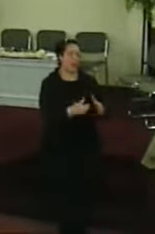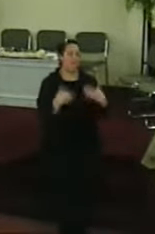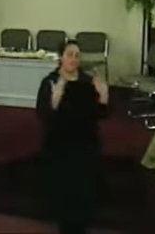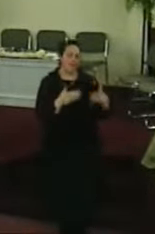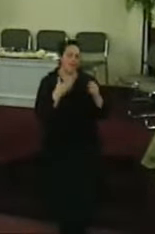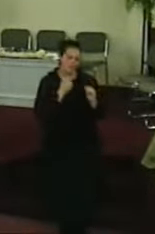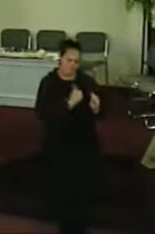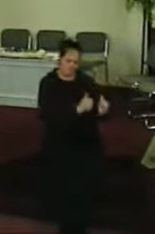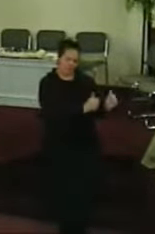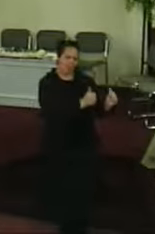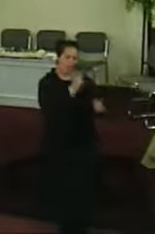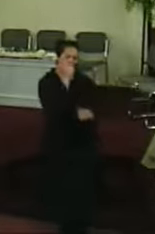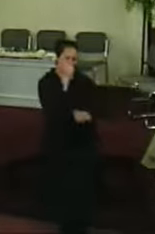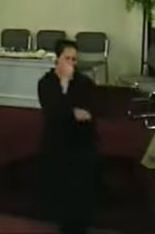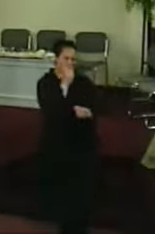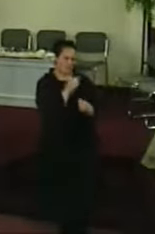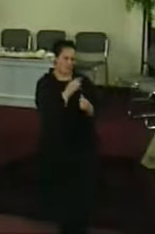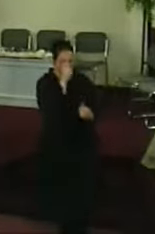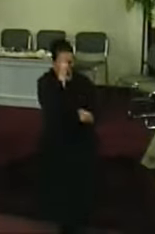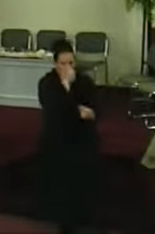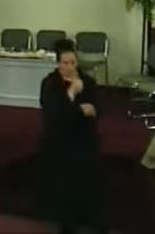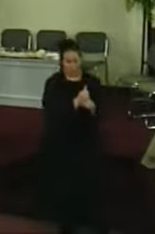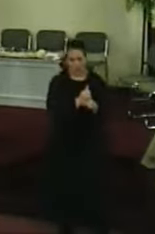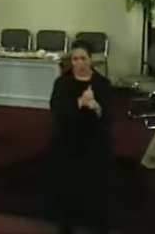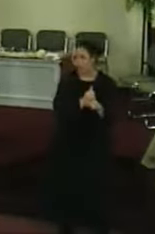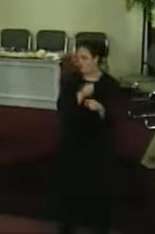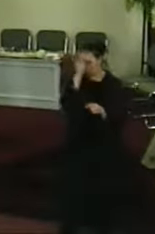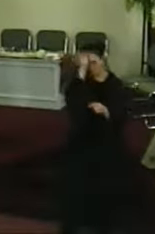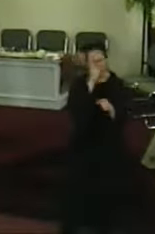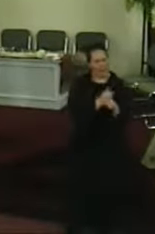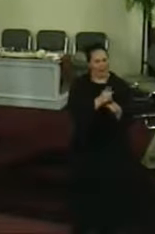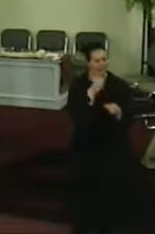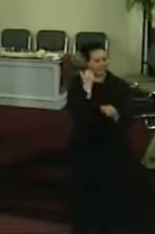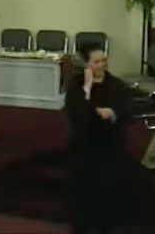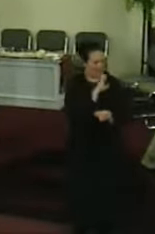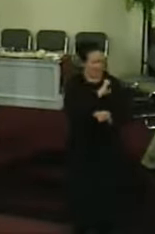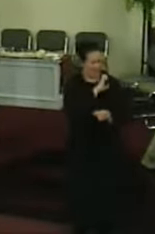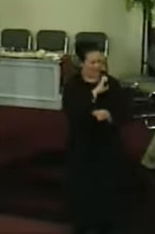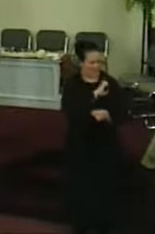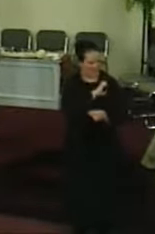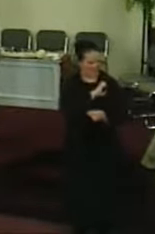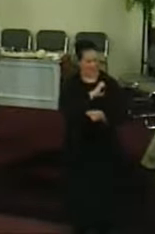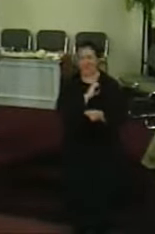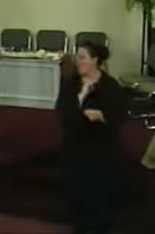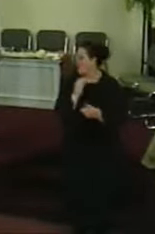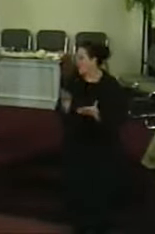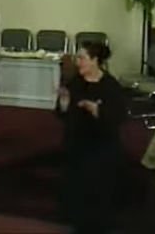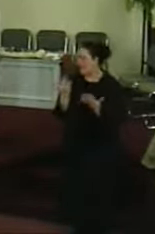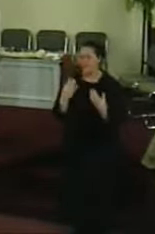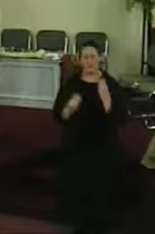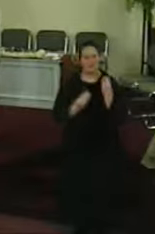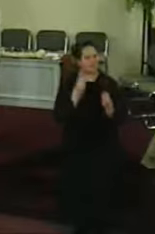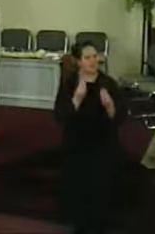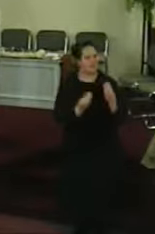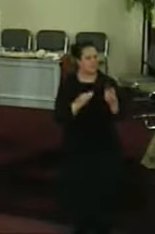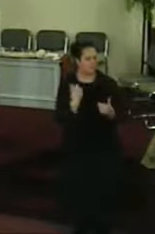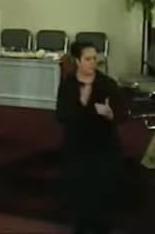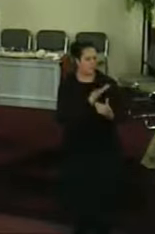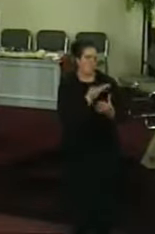Hallelujah. Praise God. Brother Erickson, we want you to come tonight and minister to us tonight. He's a man of the Word,